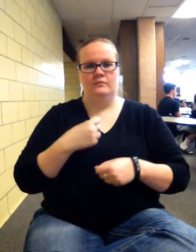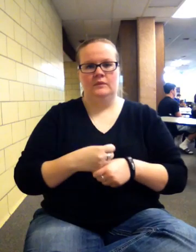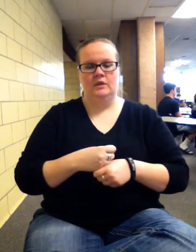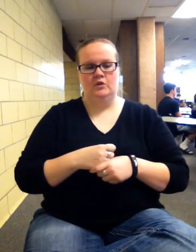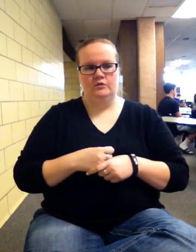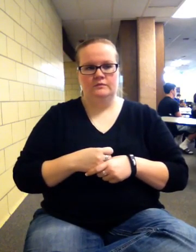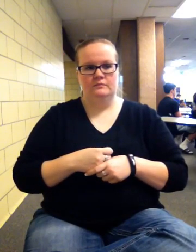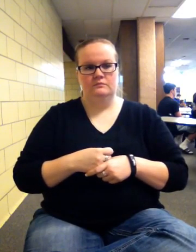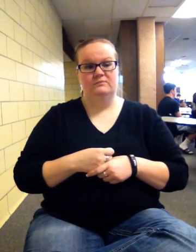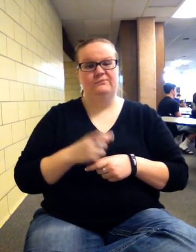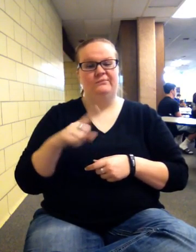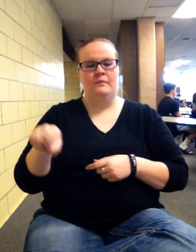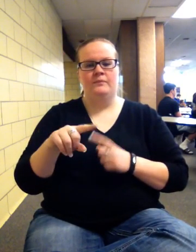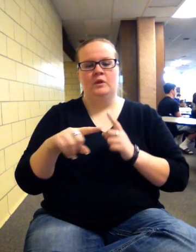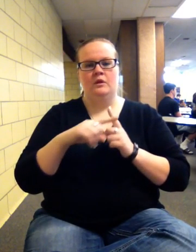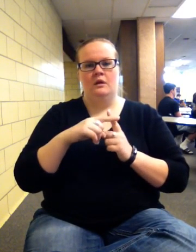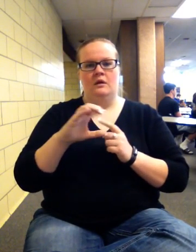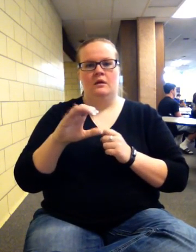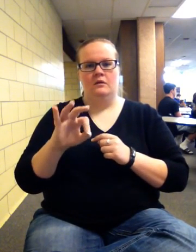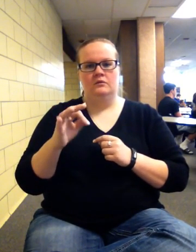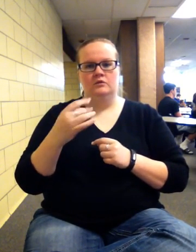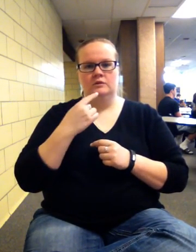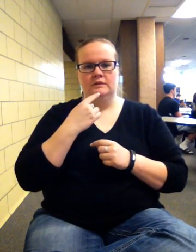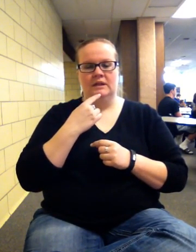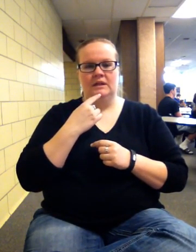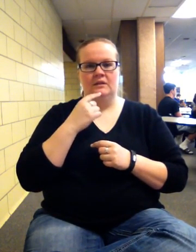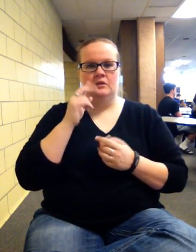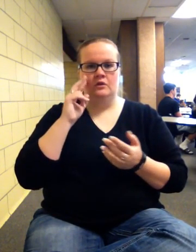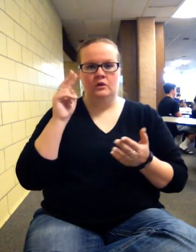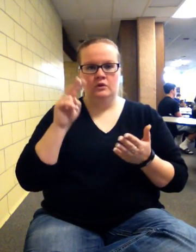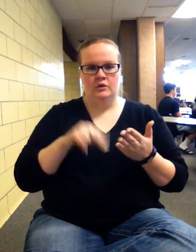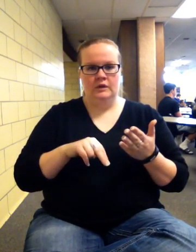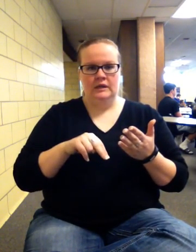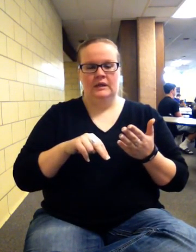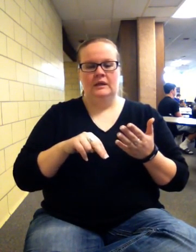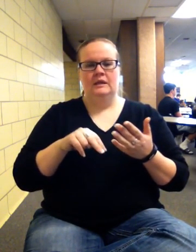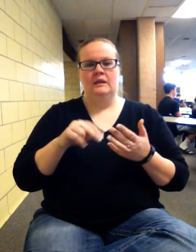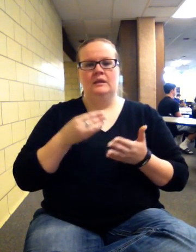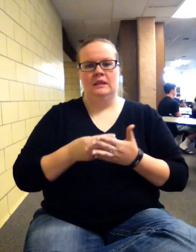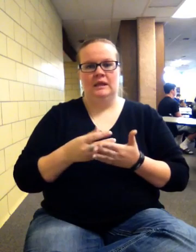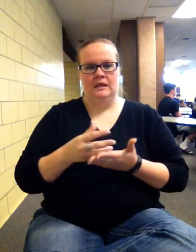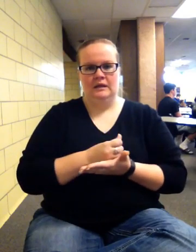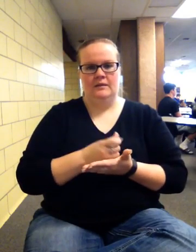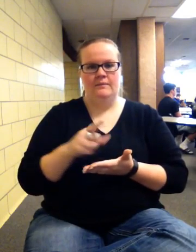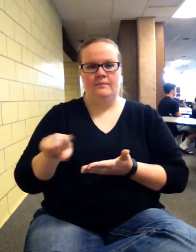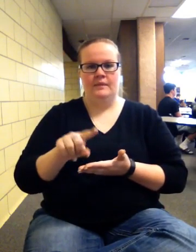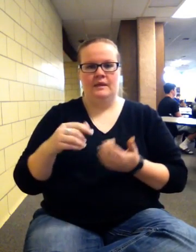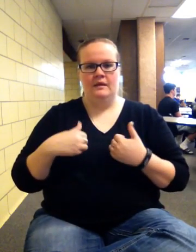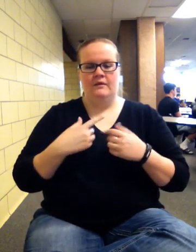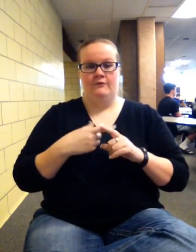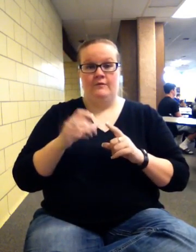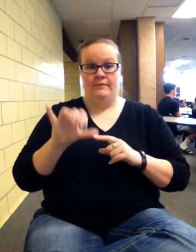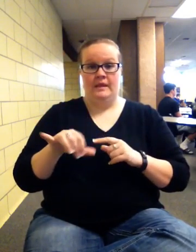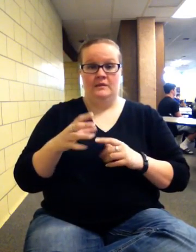So those positive cash flows, what they're saying is they're looking at the income that they get from having that piece machinery and